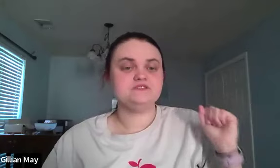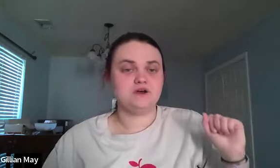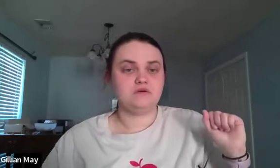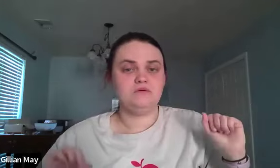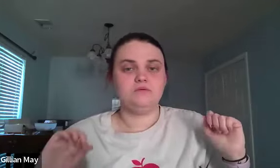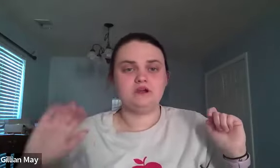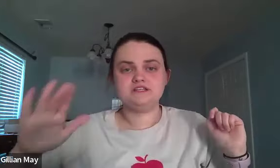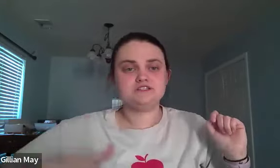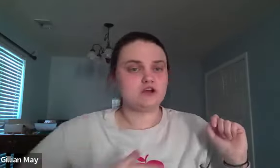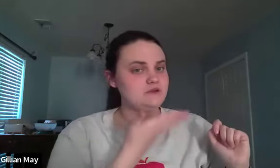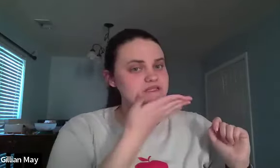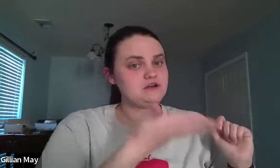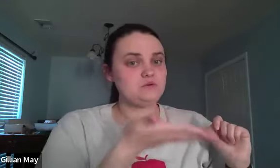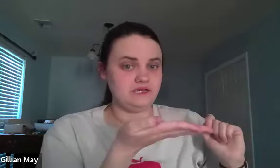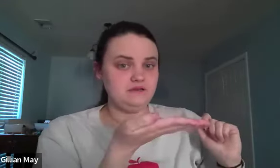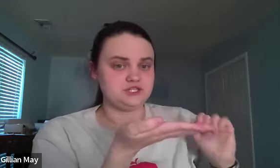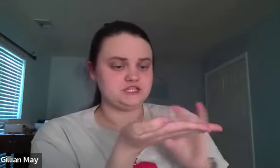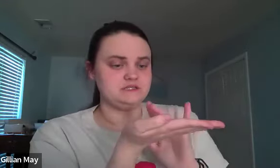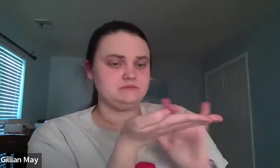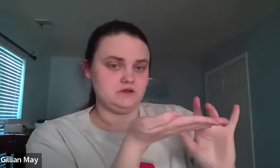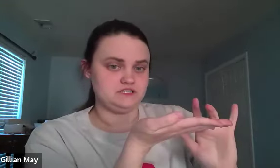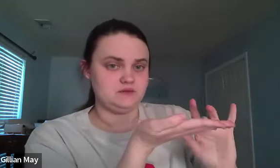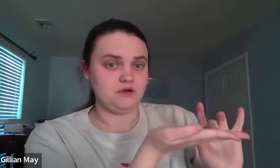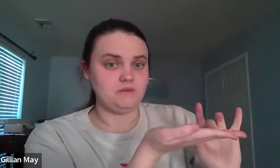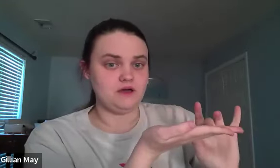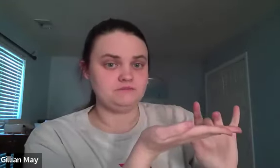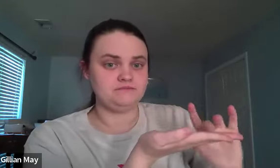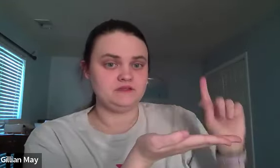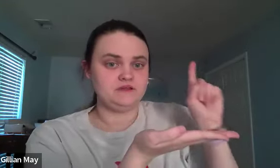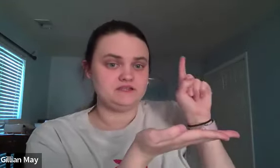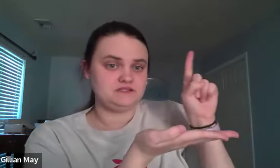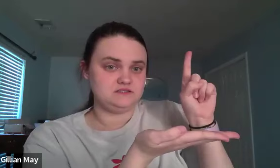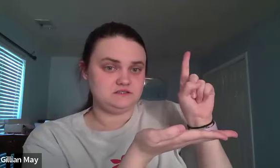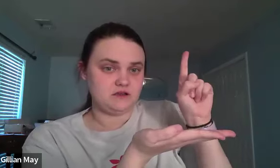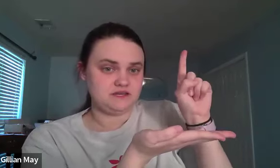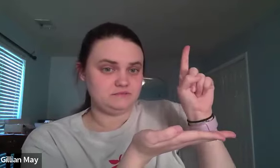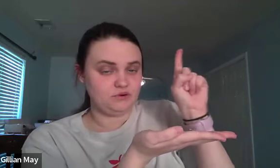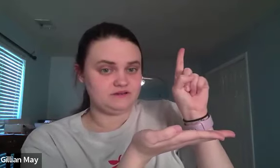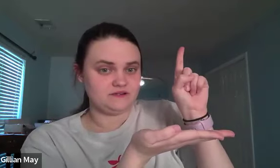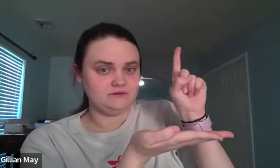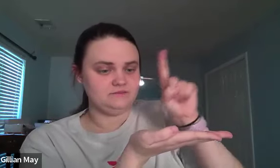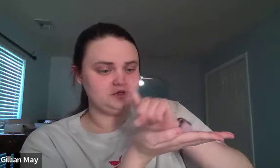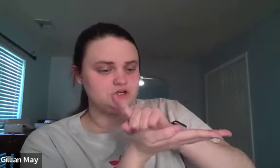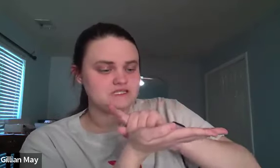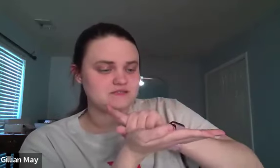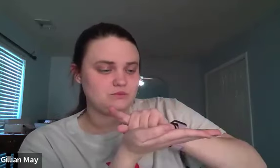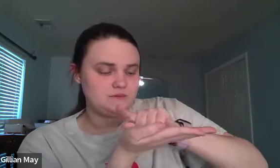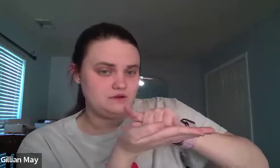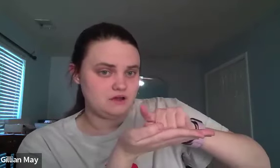So we're going to start like we did our week, which is non-dominant palm up, dominant pointer finger. You're going to swipe